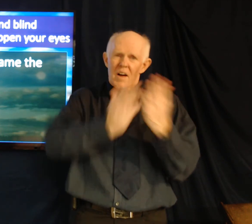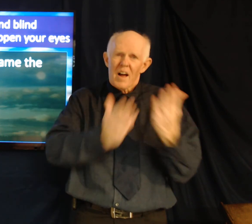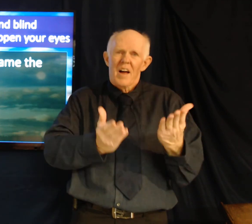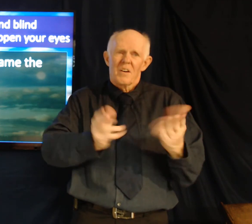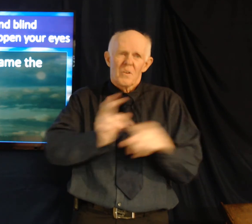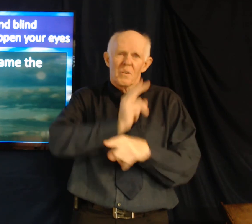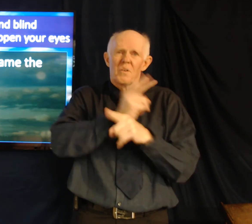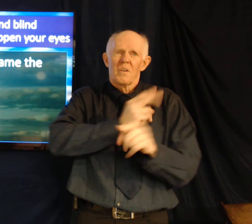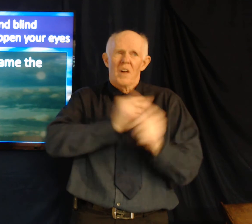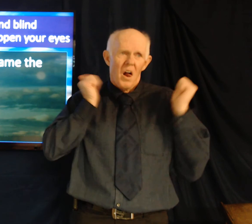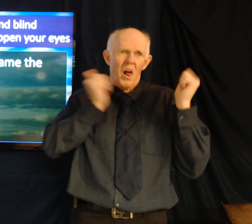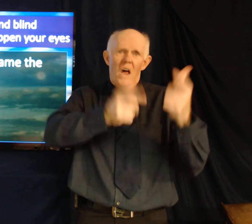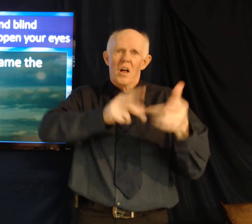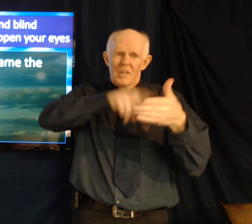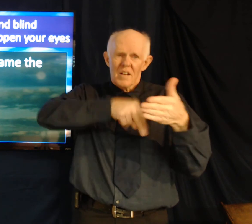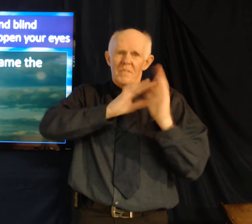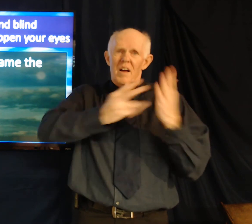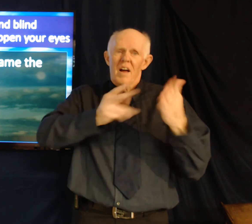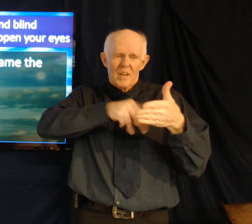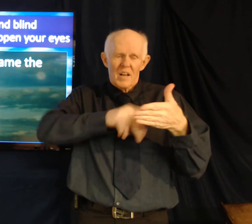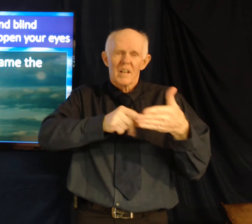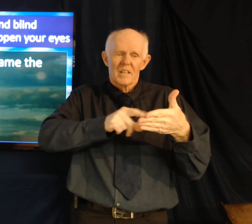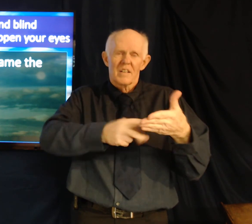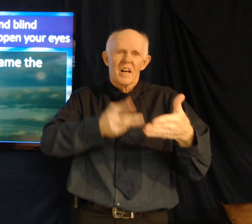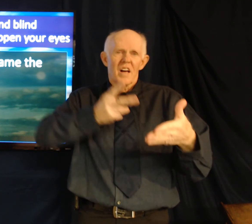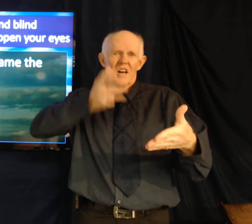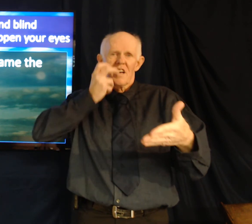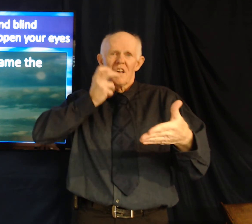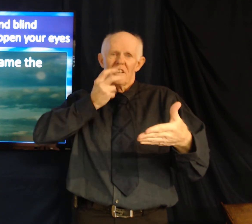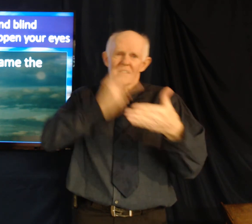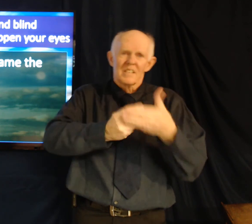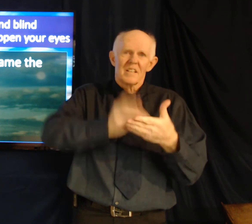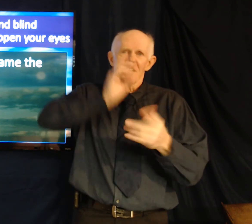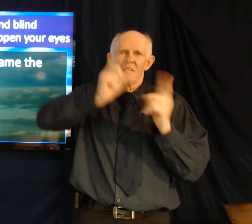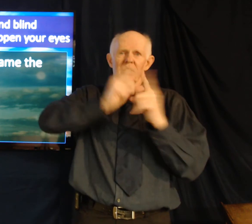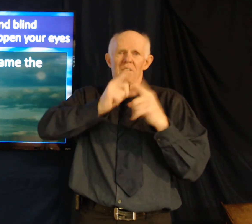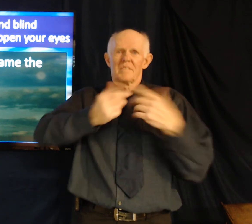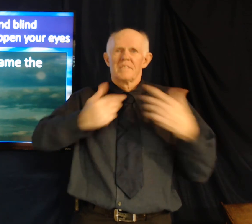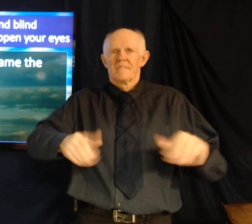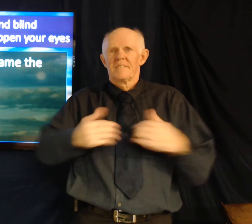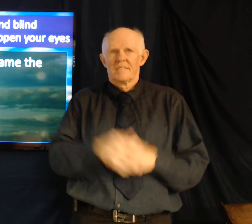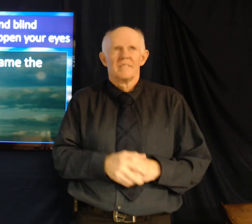can hear god's word the bible we all can read the bible we can listen to god's word